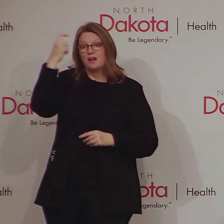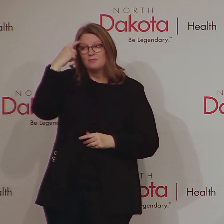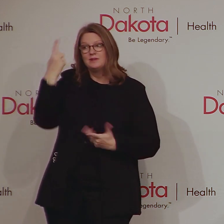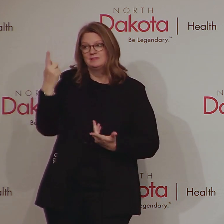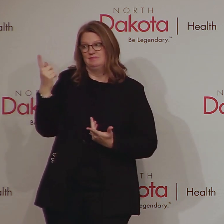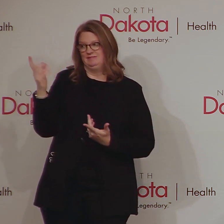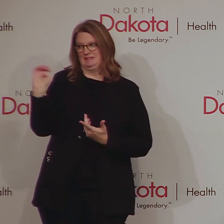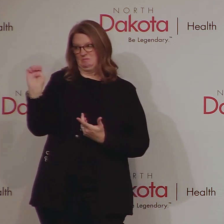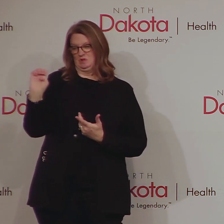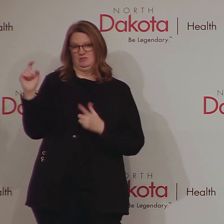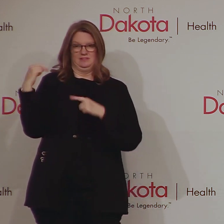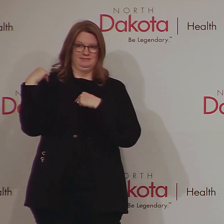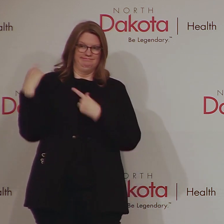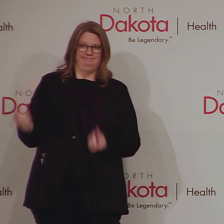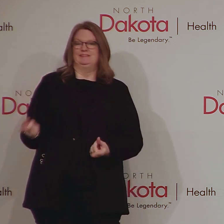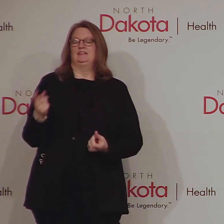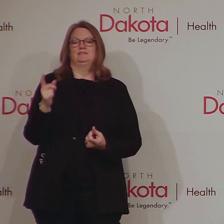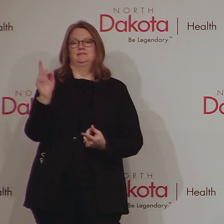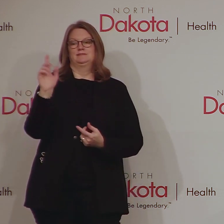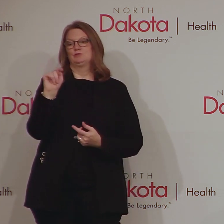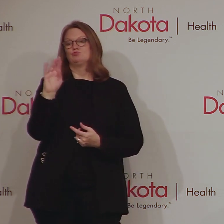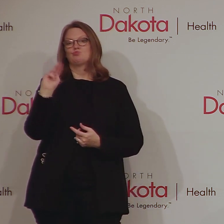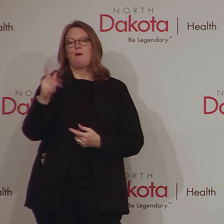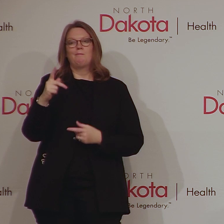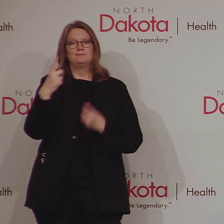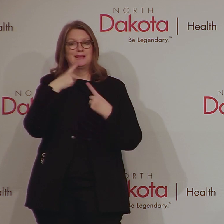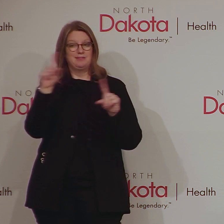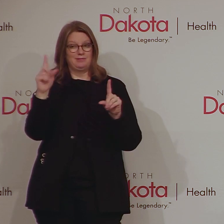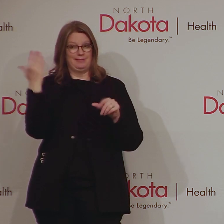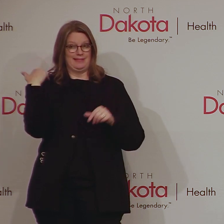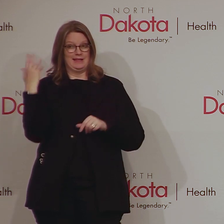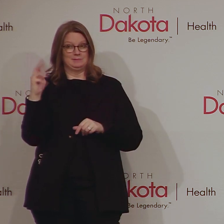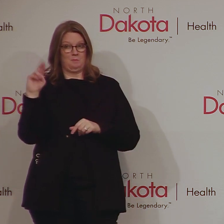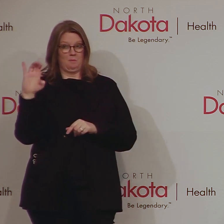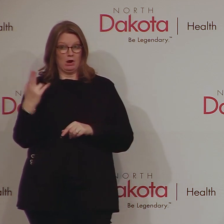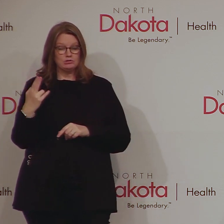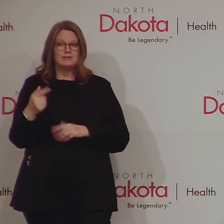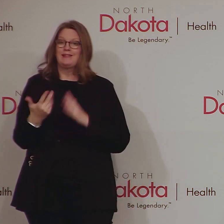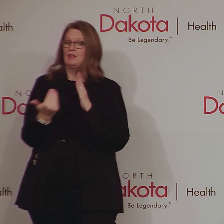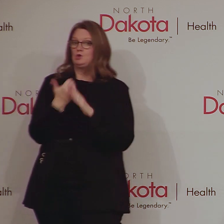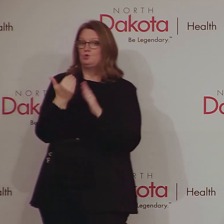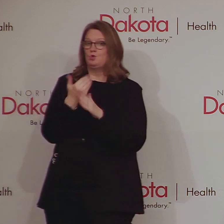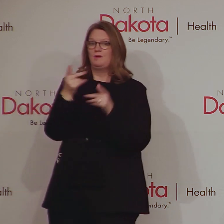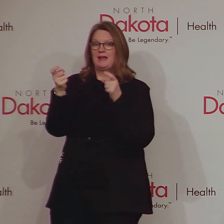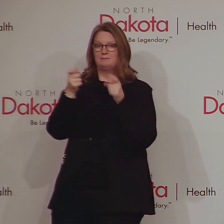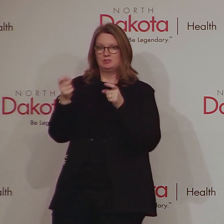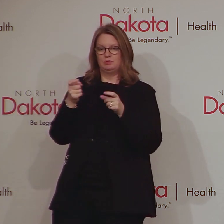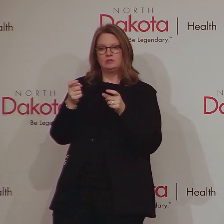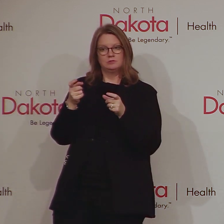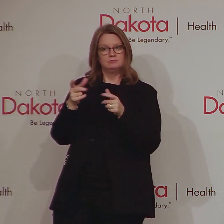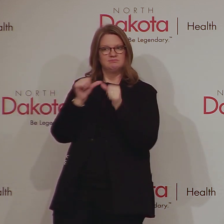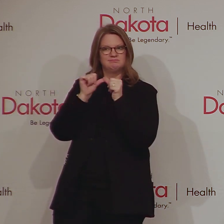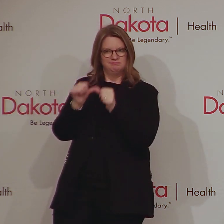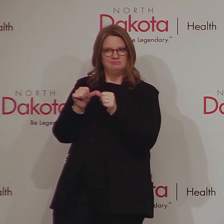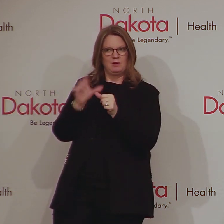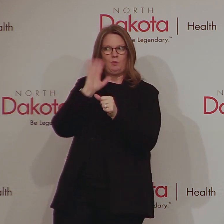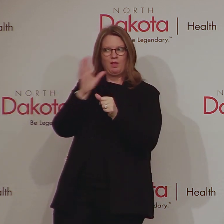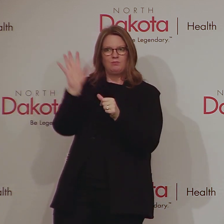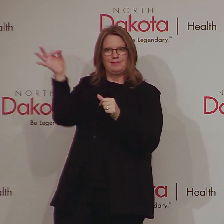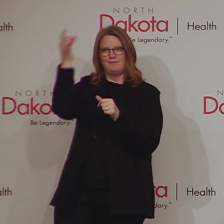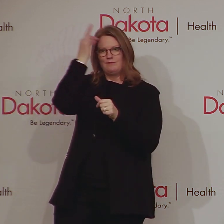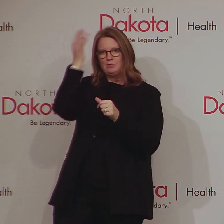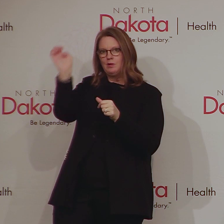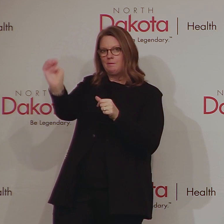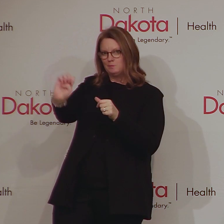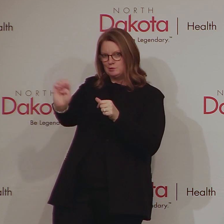emergency status since President Trump declared that last March, and the new administration intends to continue that federal emergency